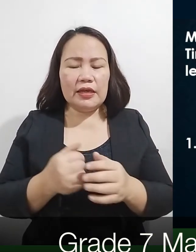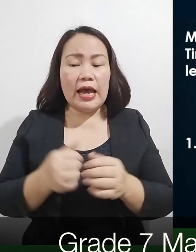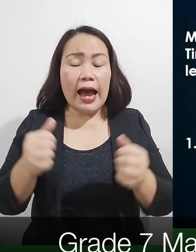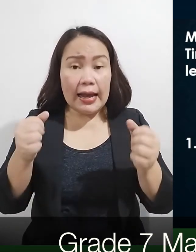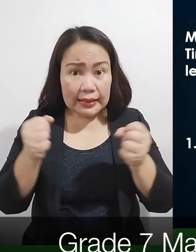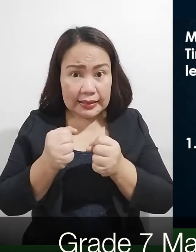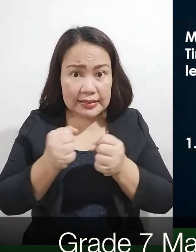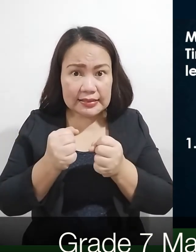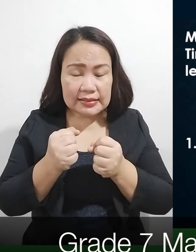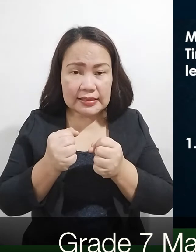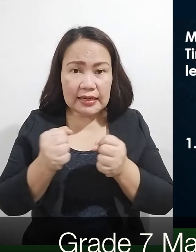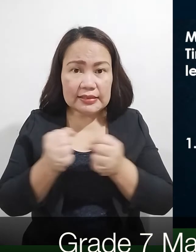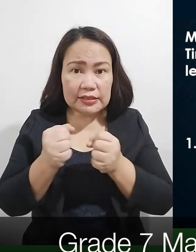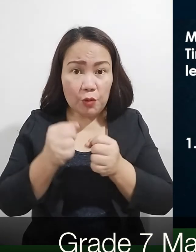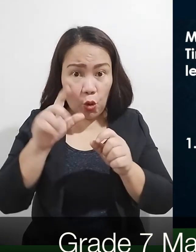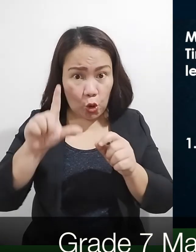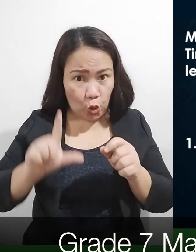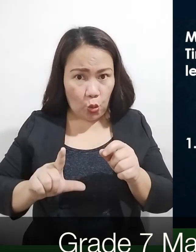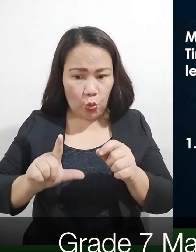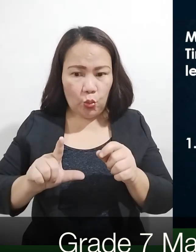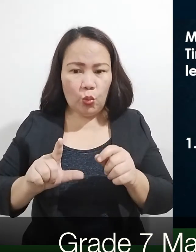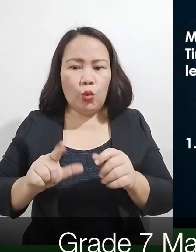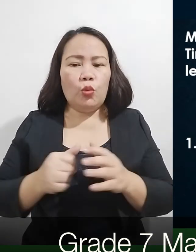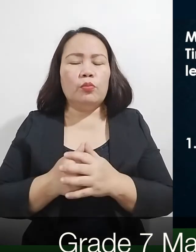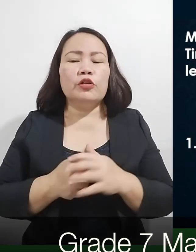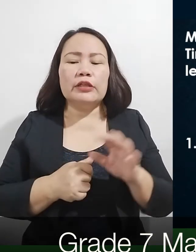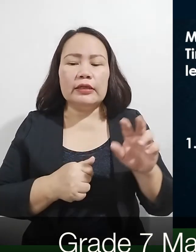susunod. And then yung least natin, yung